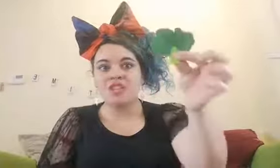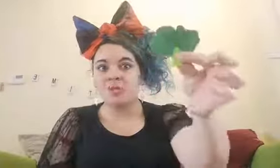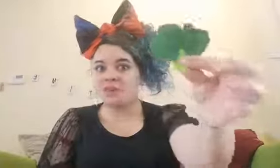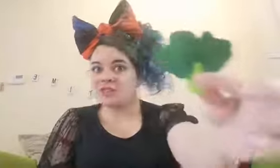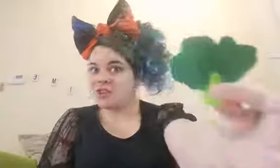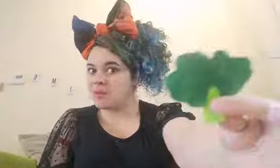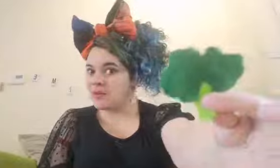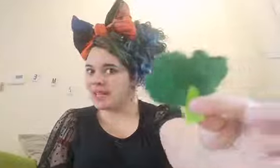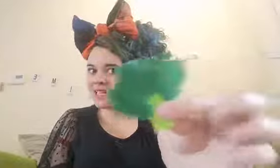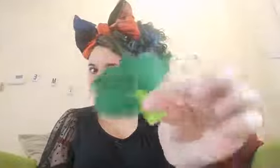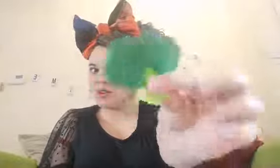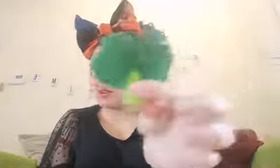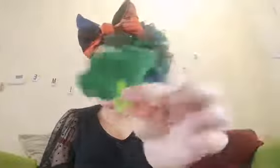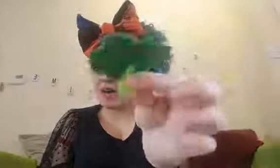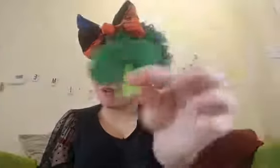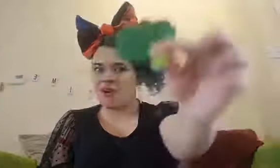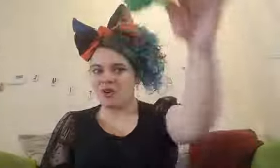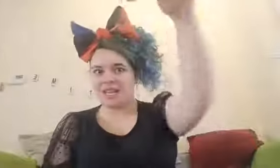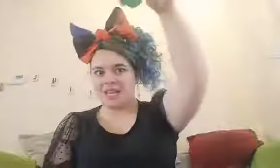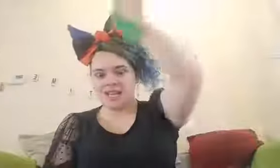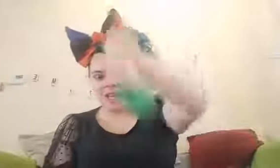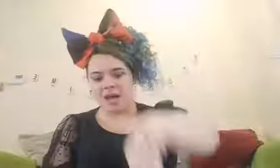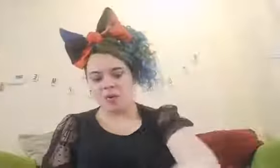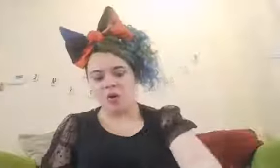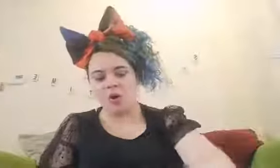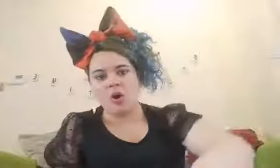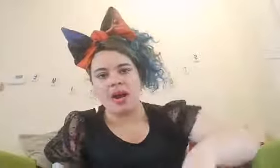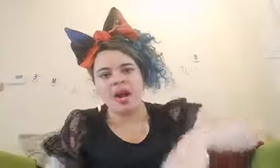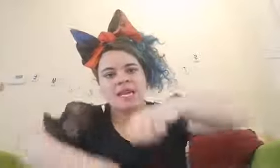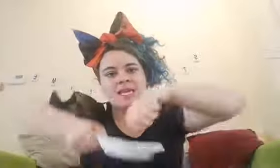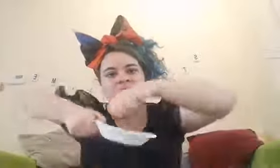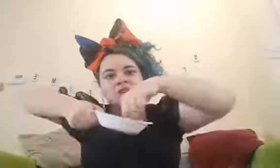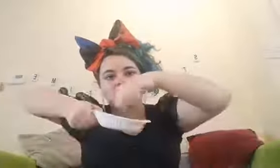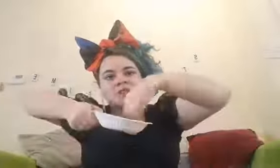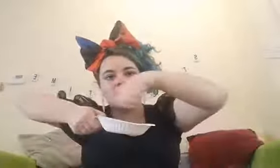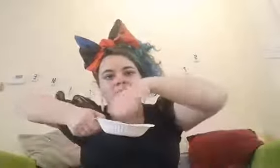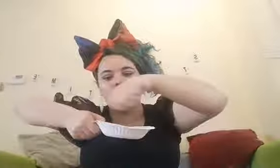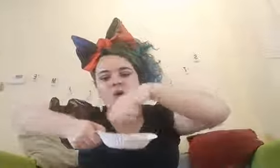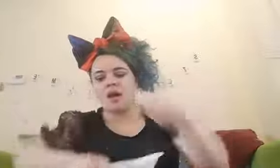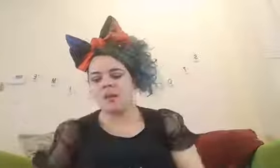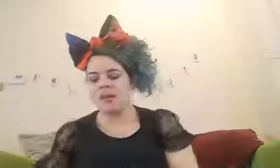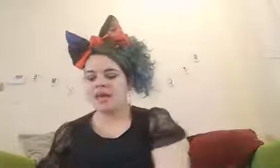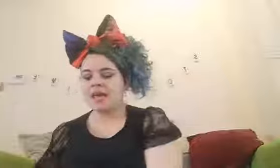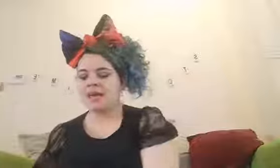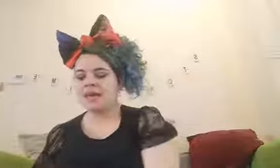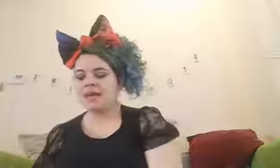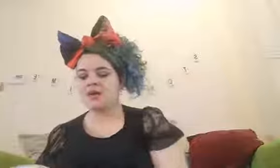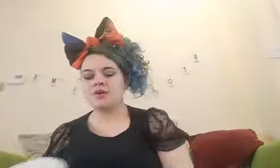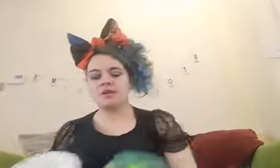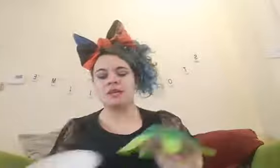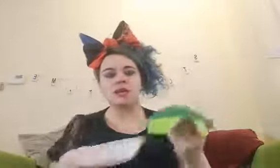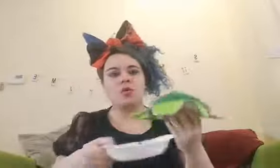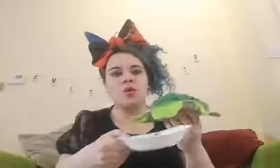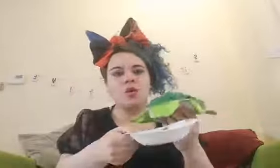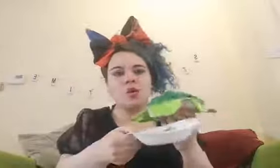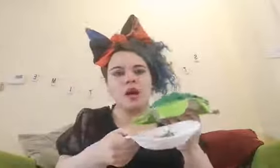vegetable soup, let's put that broccoli in there. Oh, and he cooked it all up. He cooked it all up